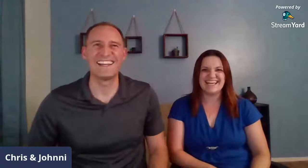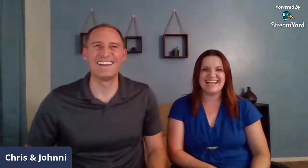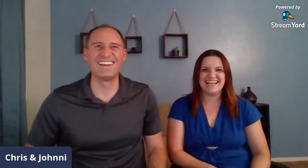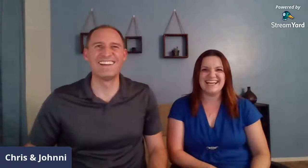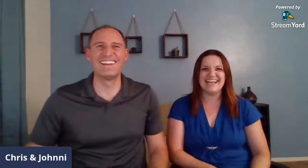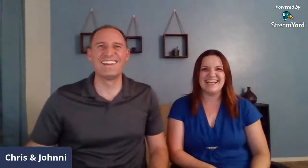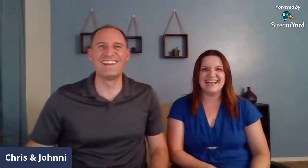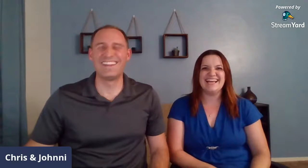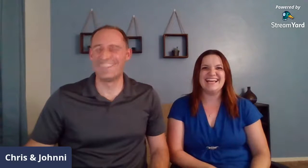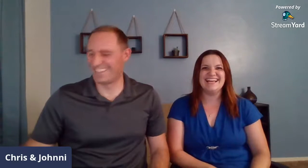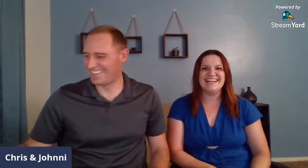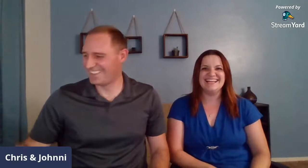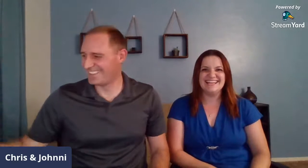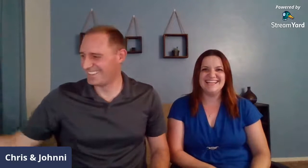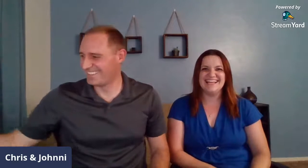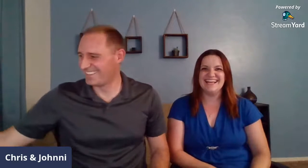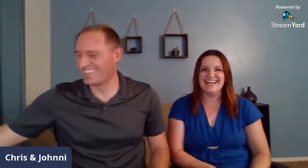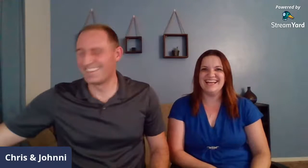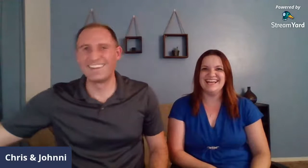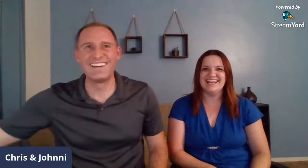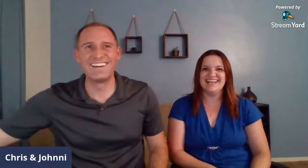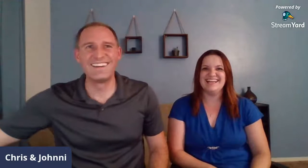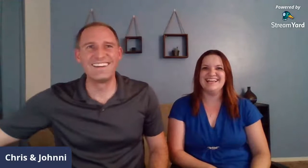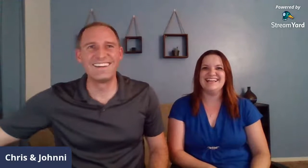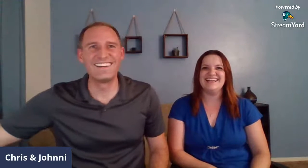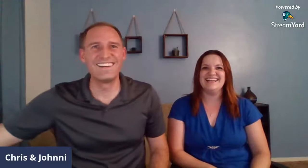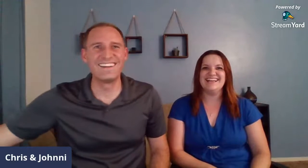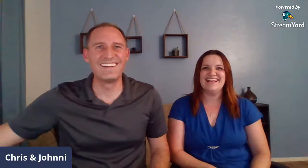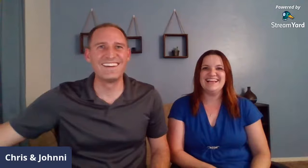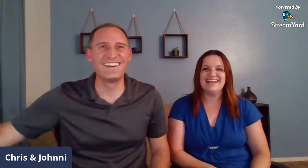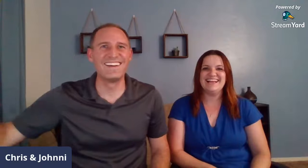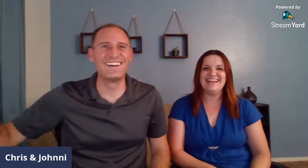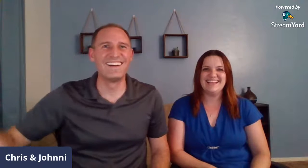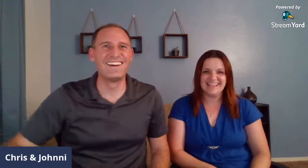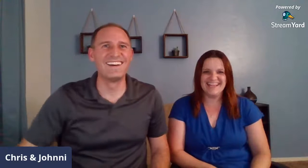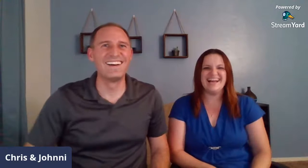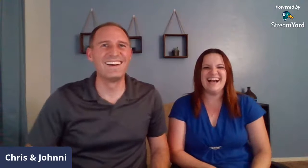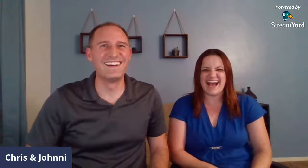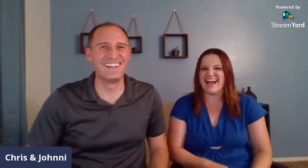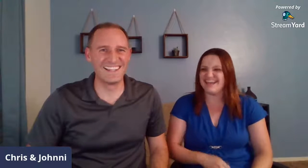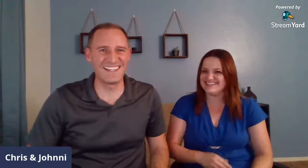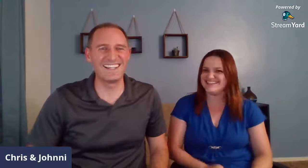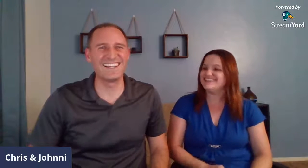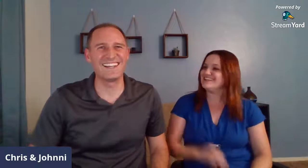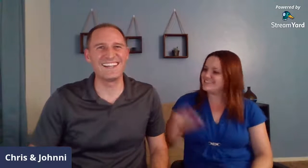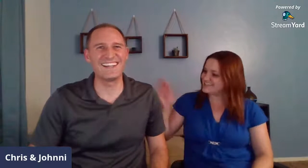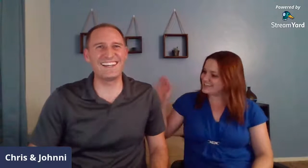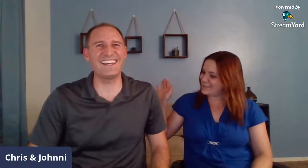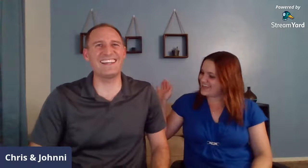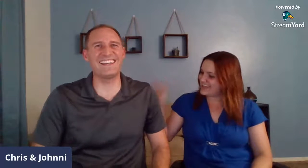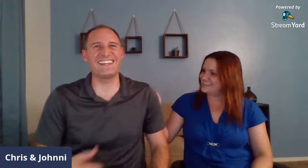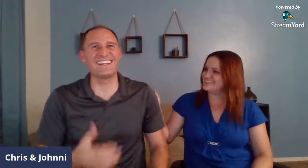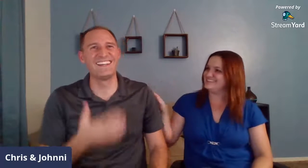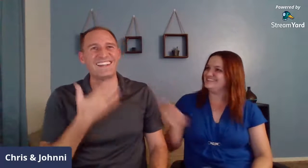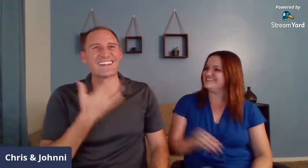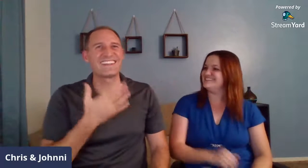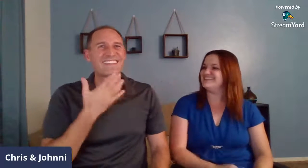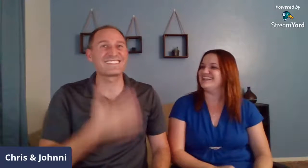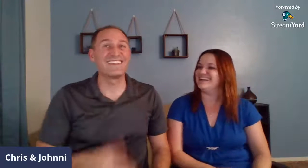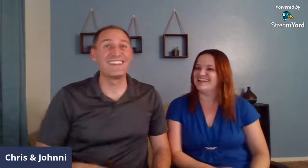so fun to watch you while she's talking. I'm like, ooh, this makes sense. You know, just it was fun. Look at that. Thanks.